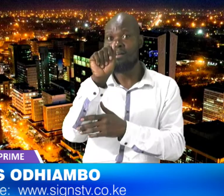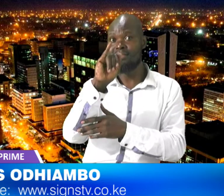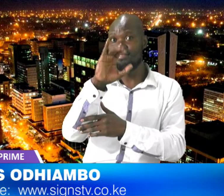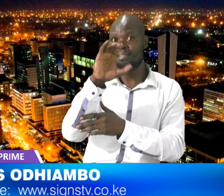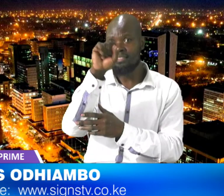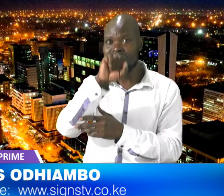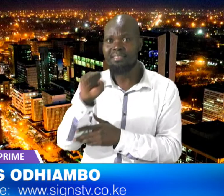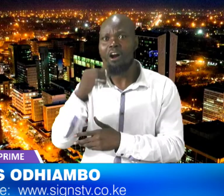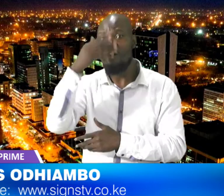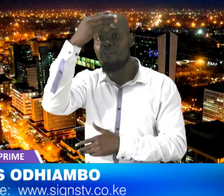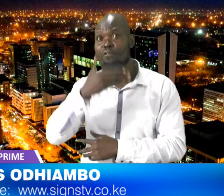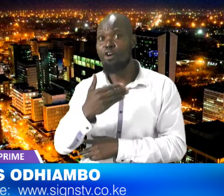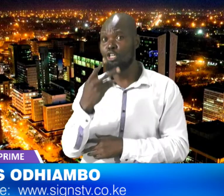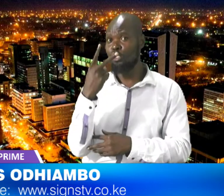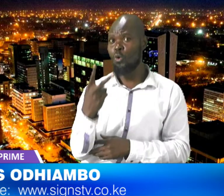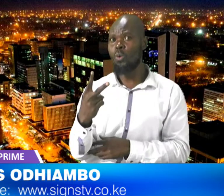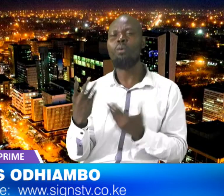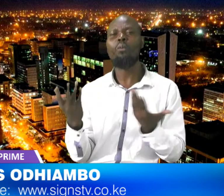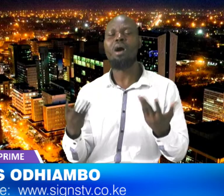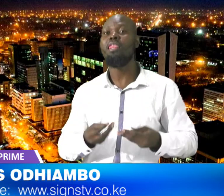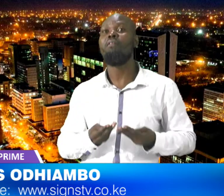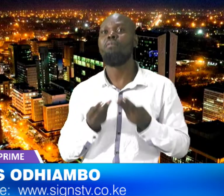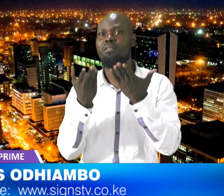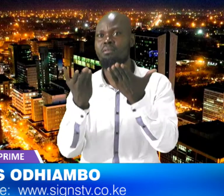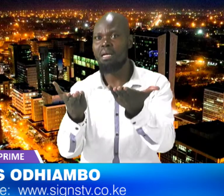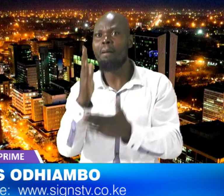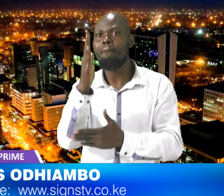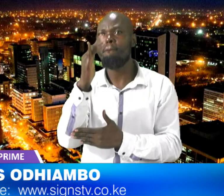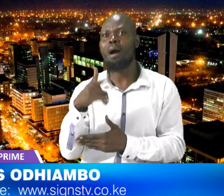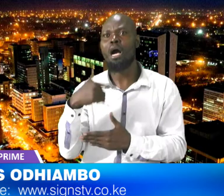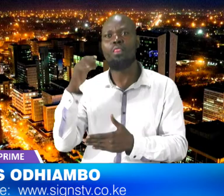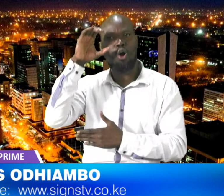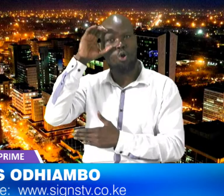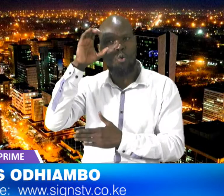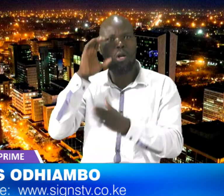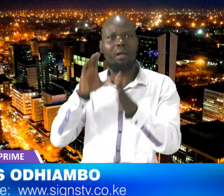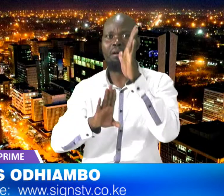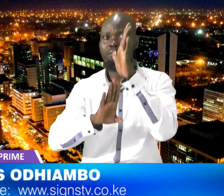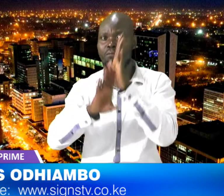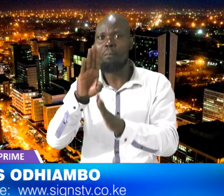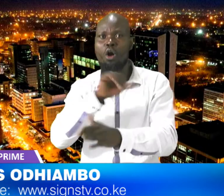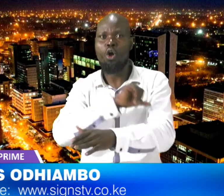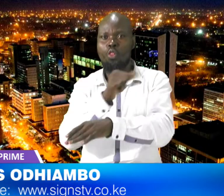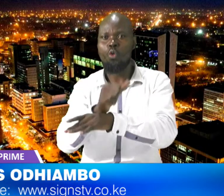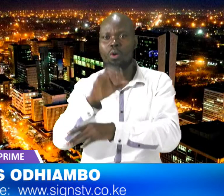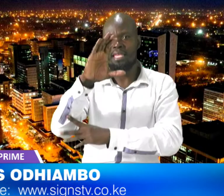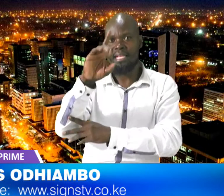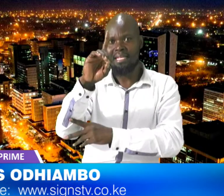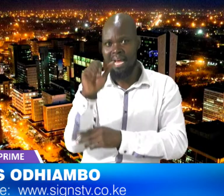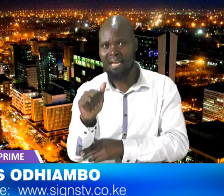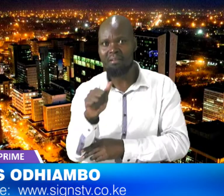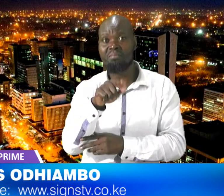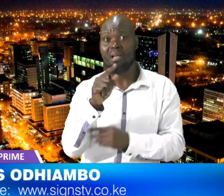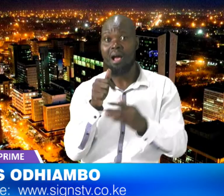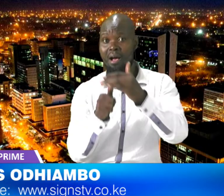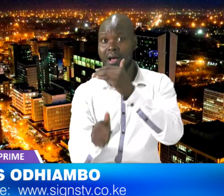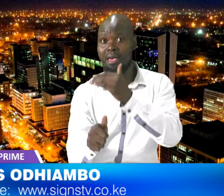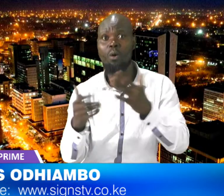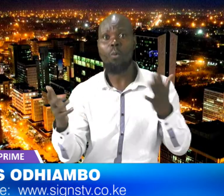that's AICS, Phase 2 is executed by the Coast Development